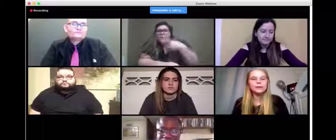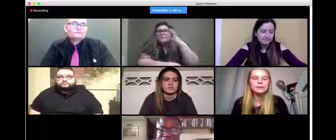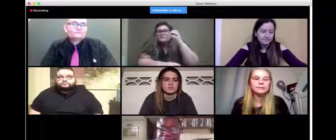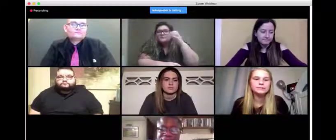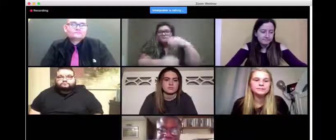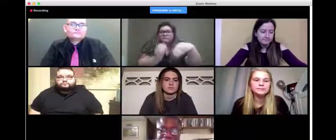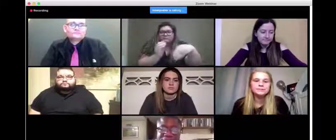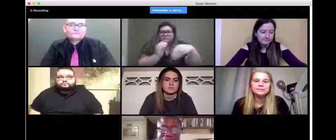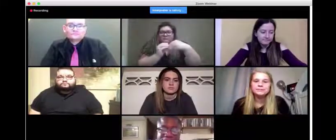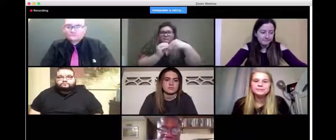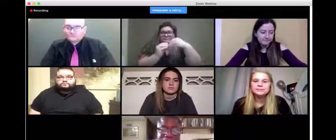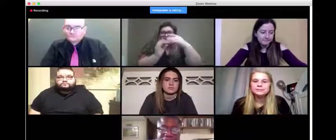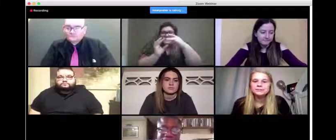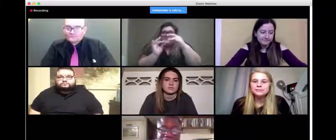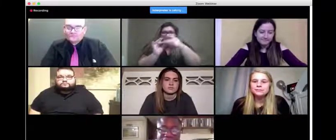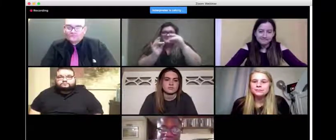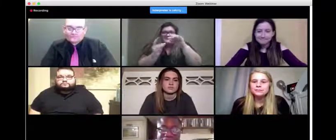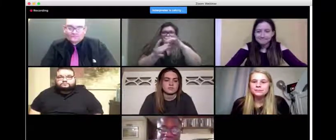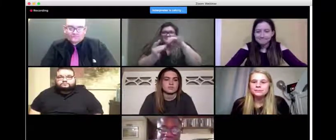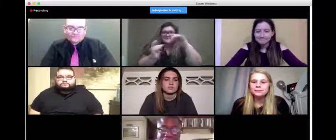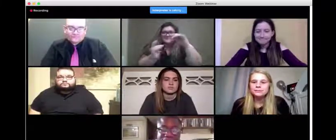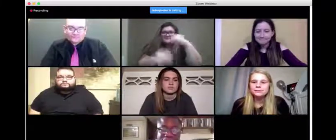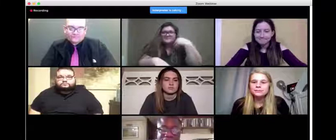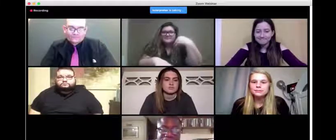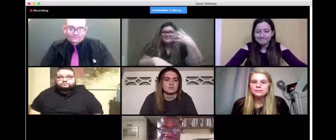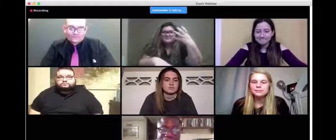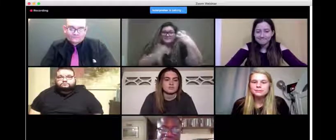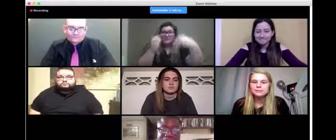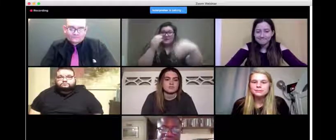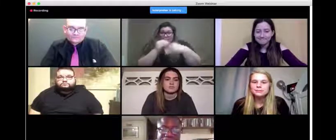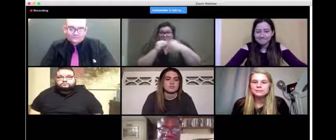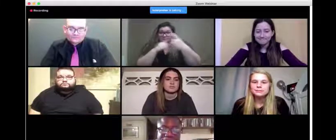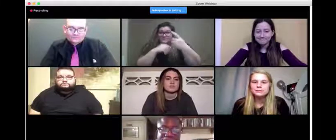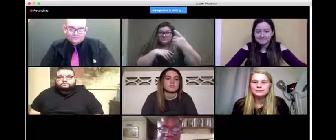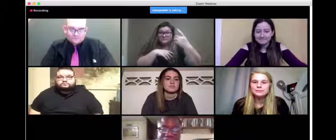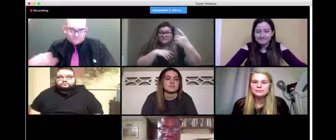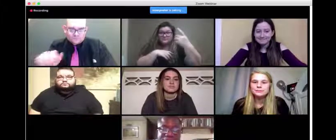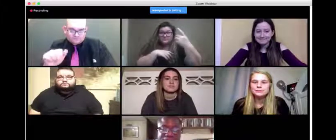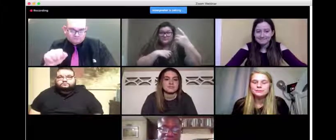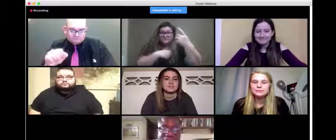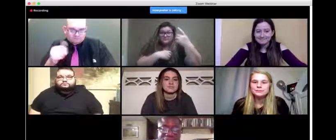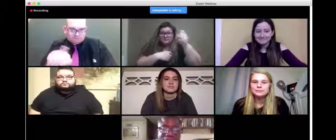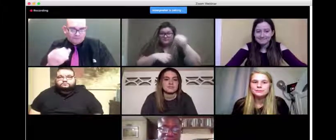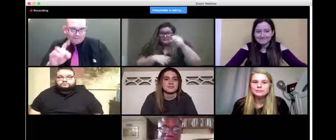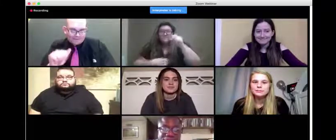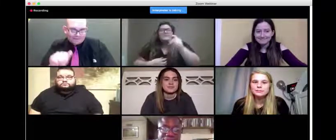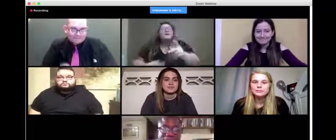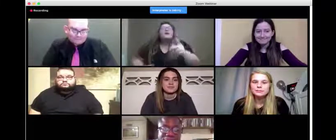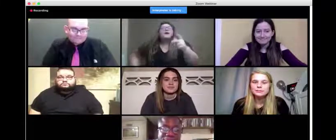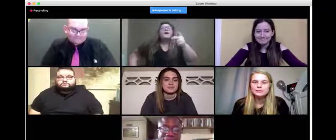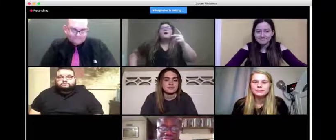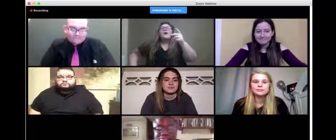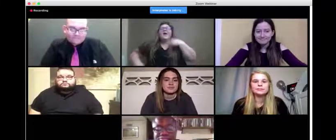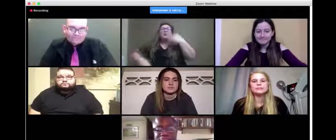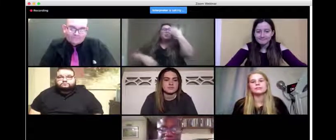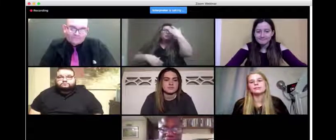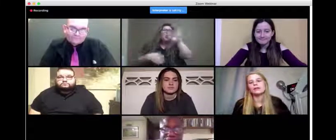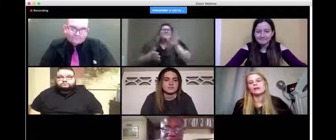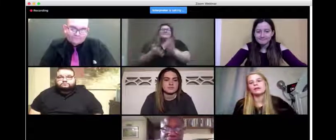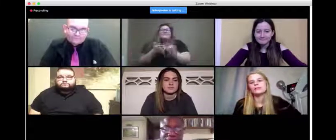Can I make a comment? Go ahead, Amanda. I don't know if this counts, but before